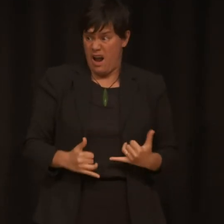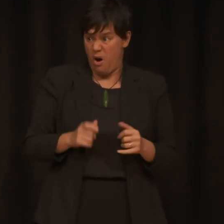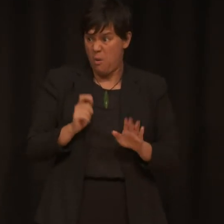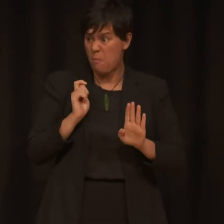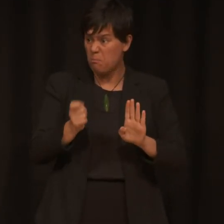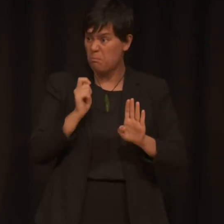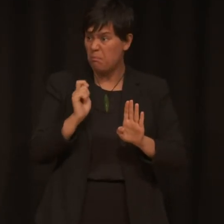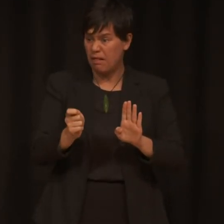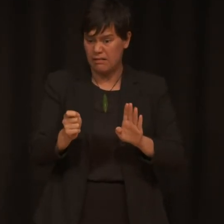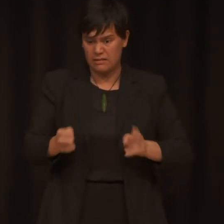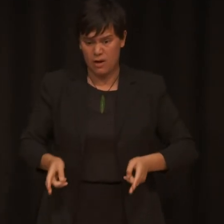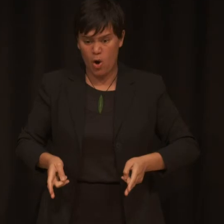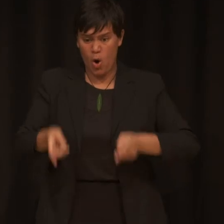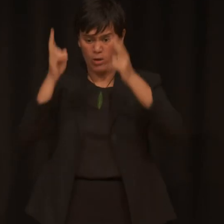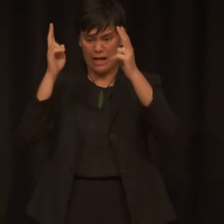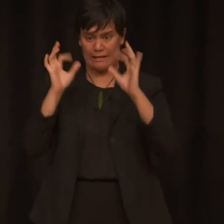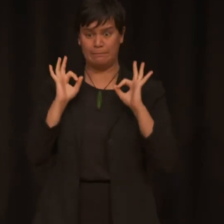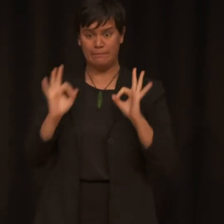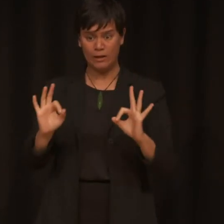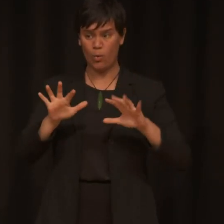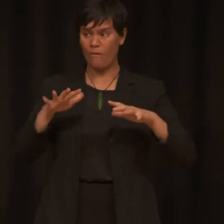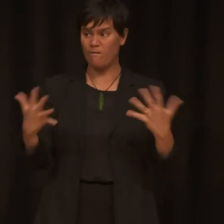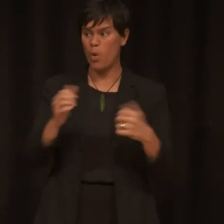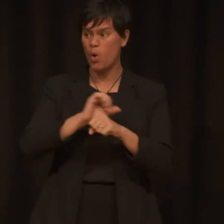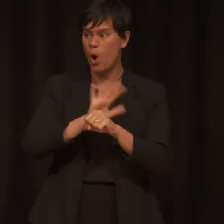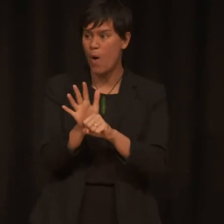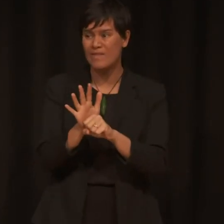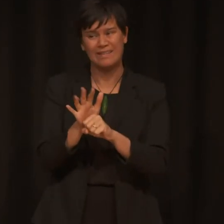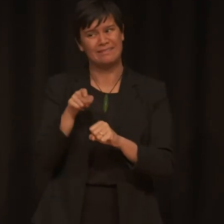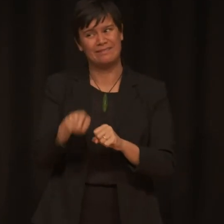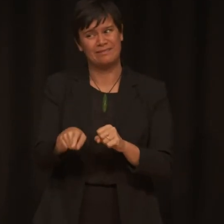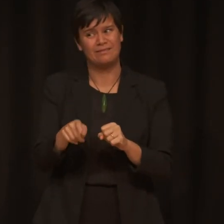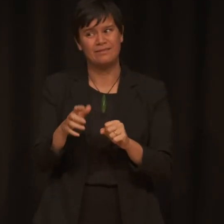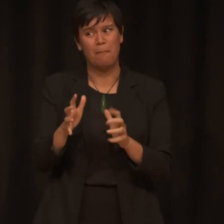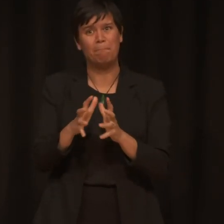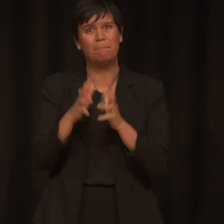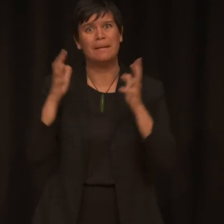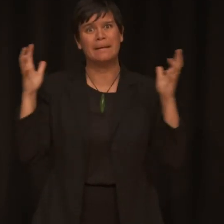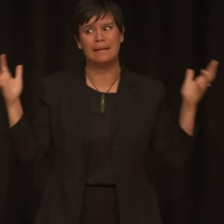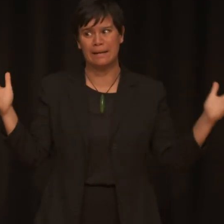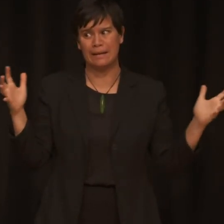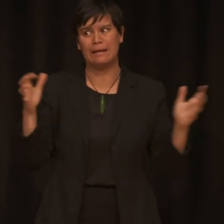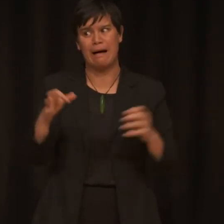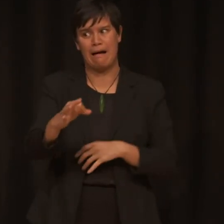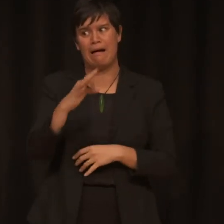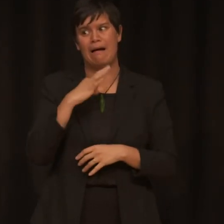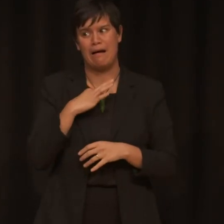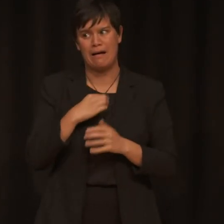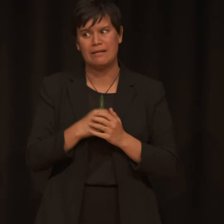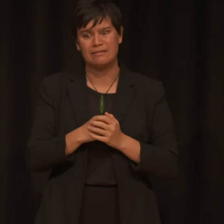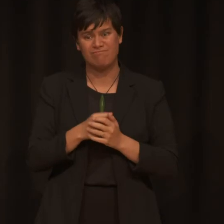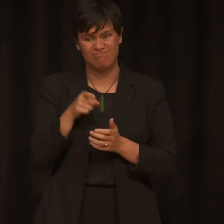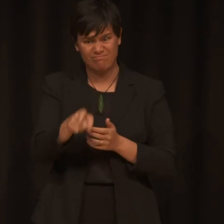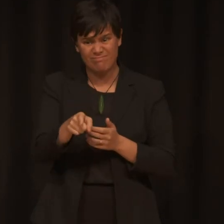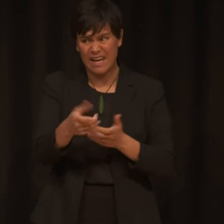hold up to 6,000 people is a significant ask. B, I question whether there's any value